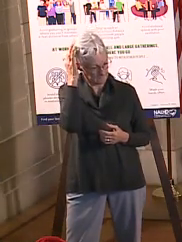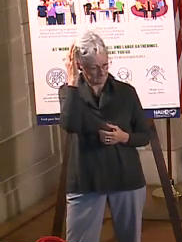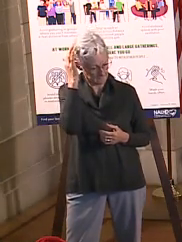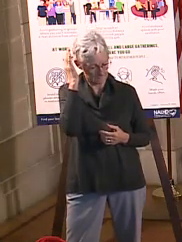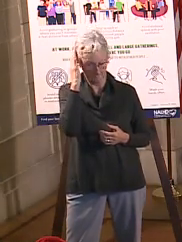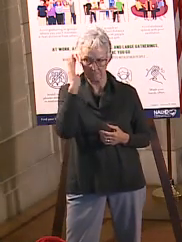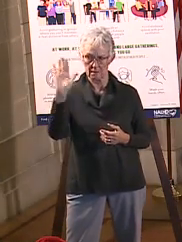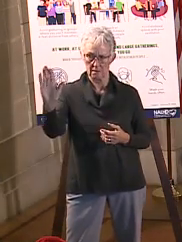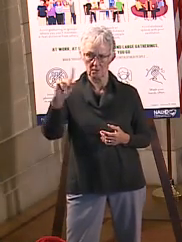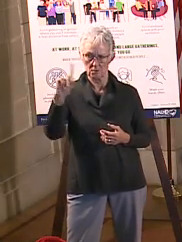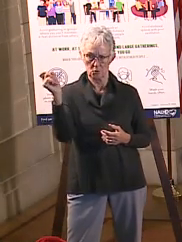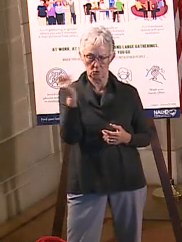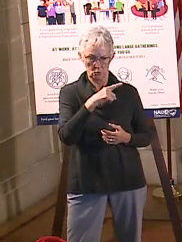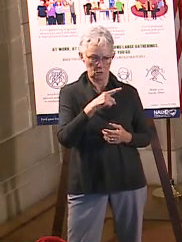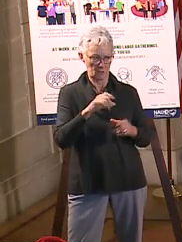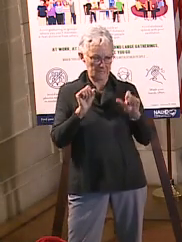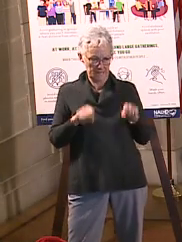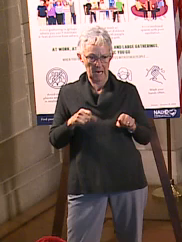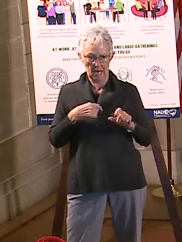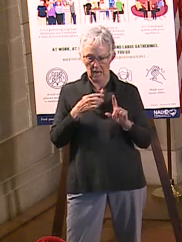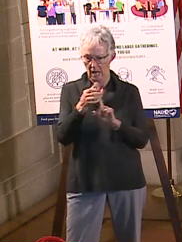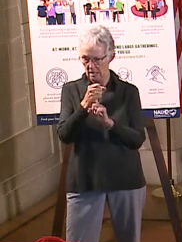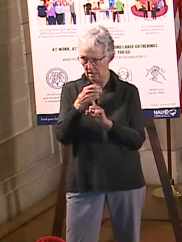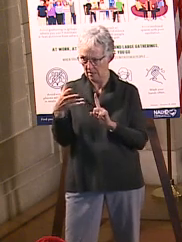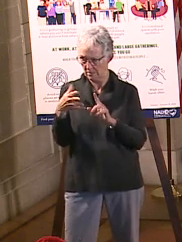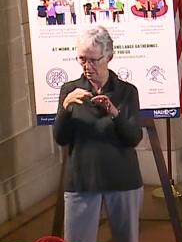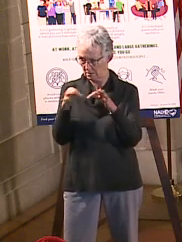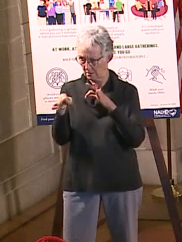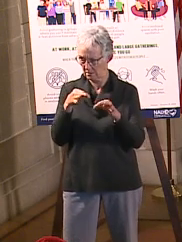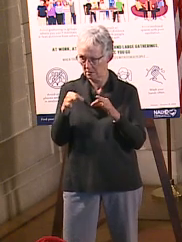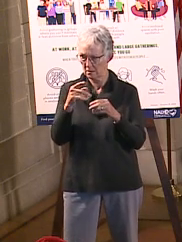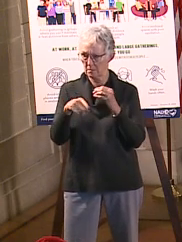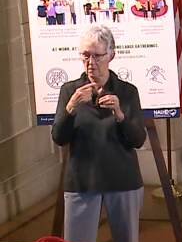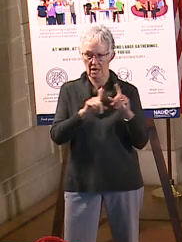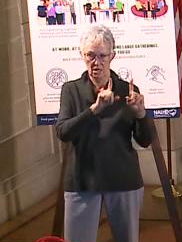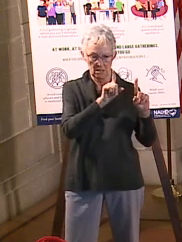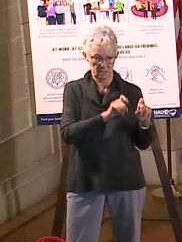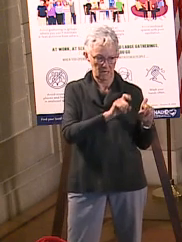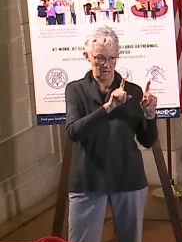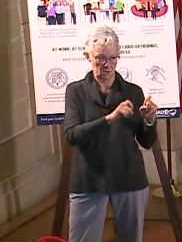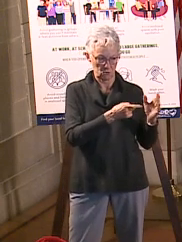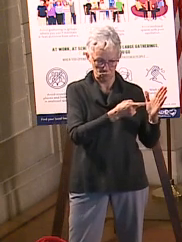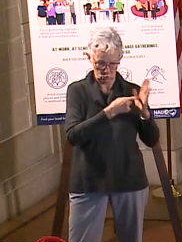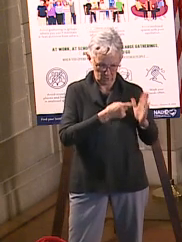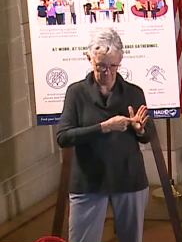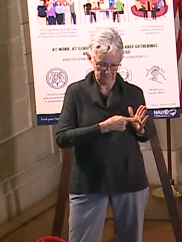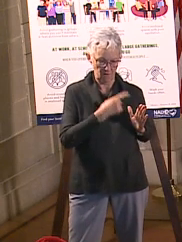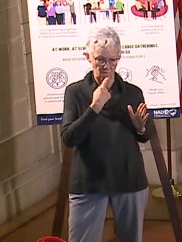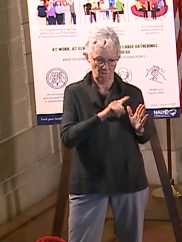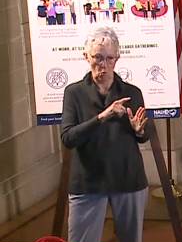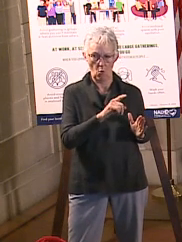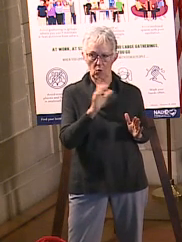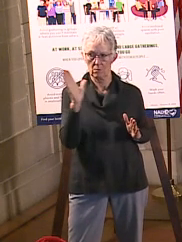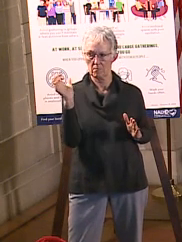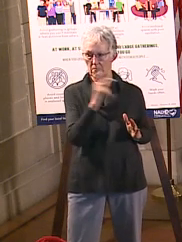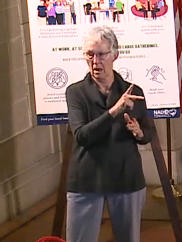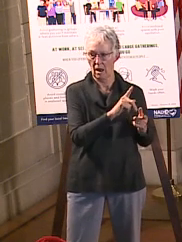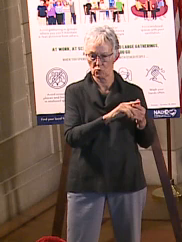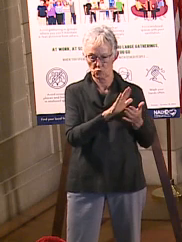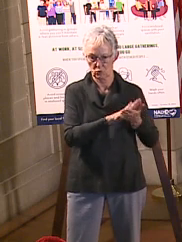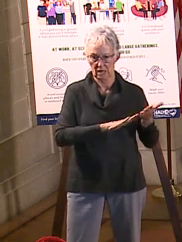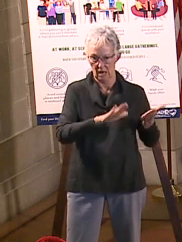Yeah, the question was, could I elaborate on the testing protocols that we talked about and return back to campus for the